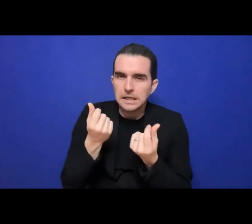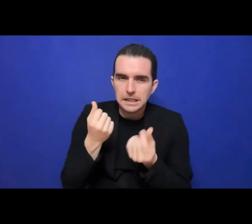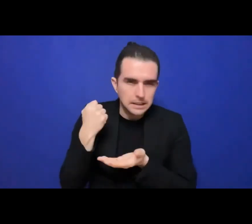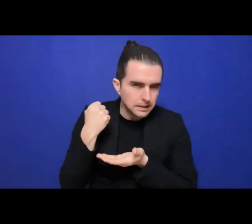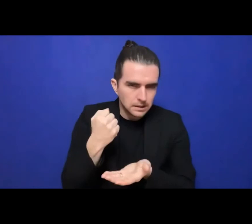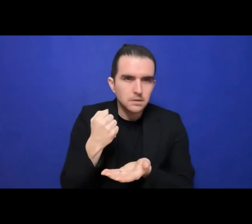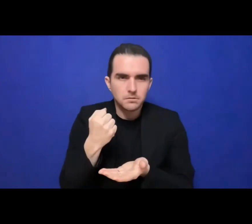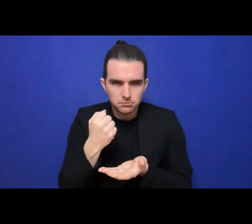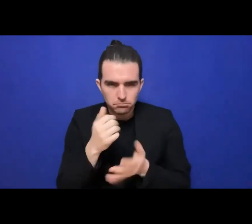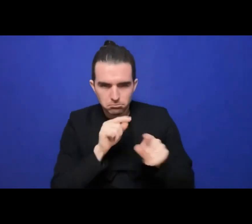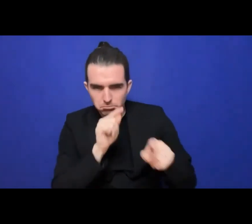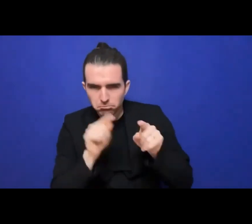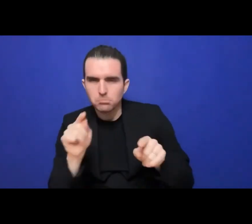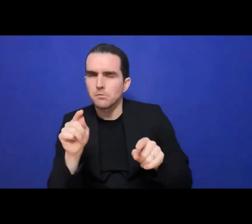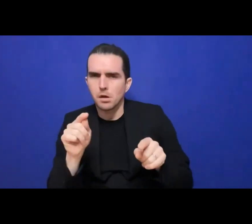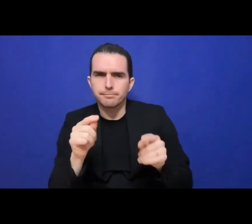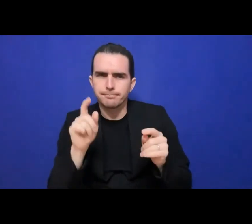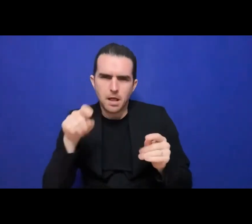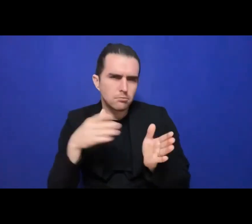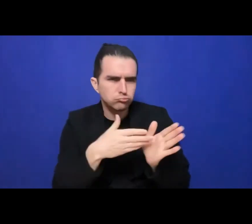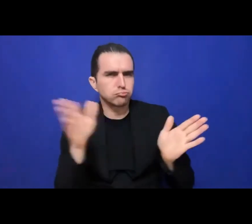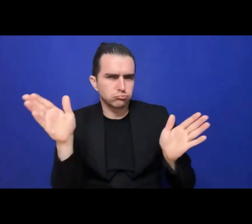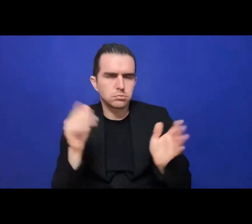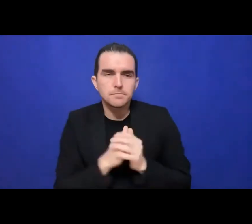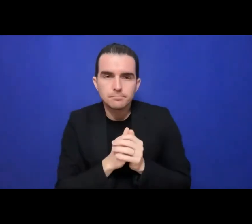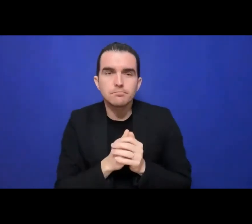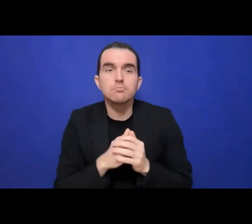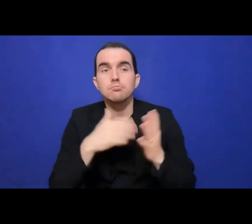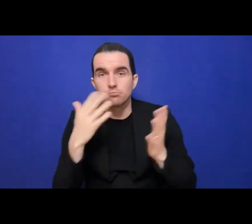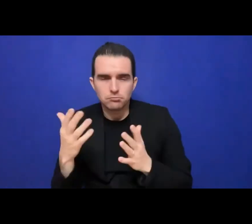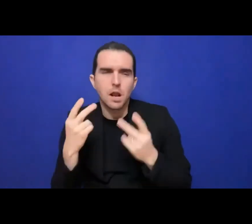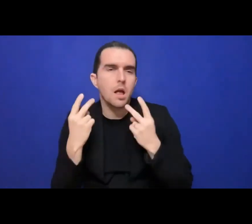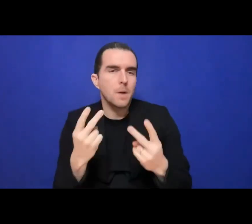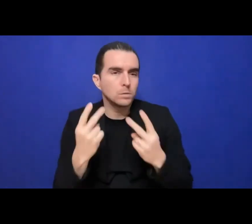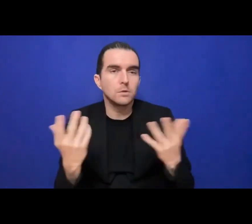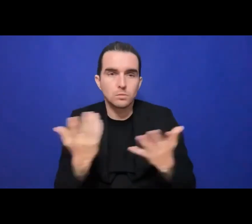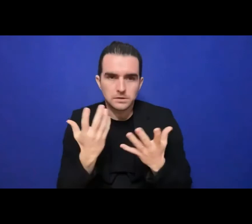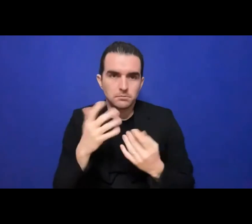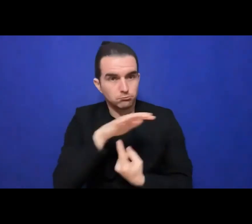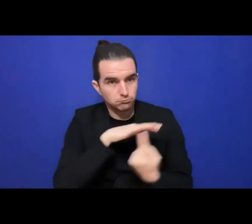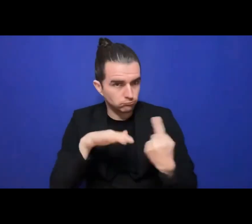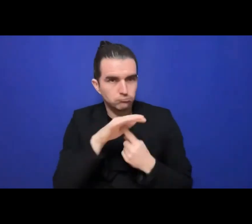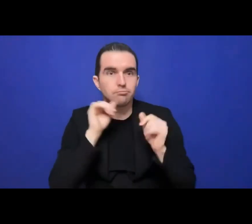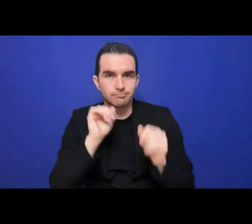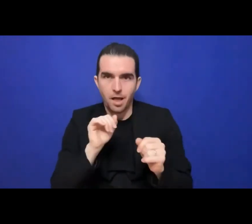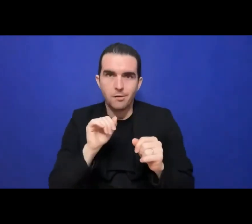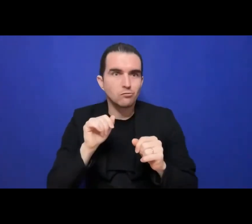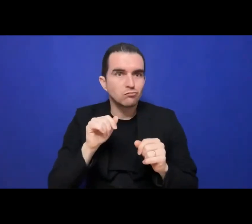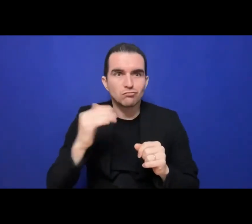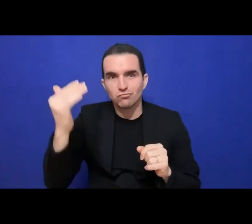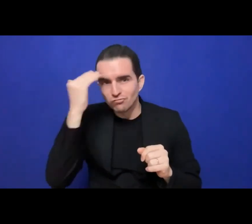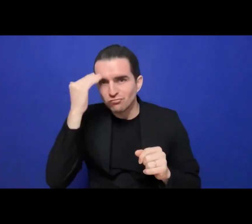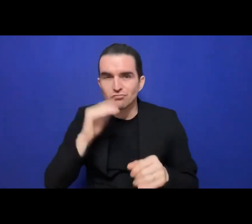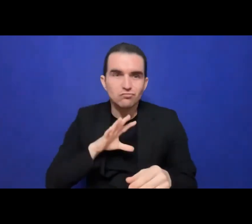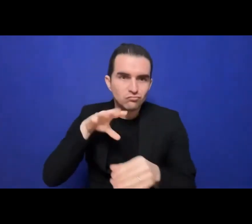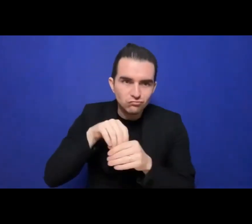to be able to engage is transparency and information sharing. During our consultation, it came out very clearly that